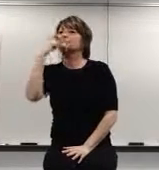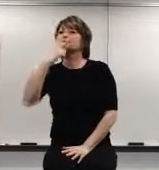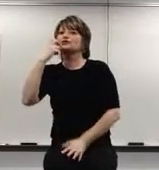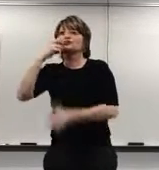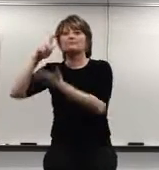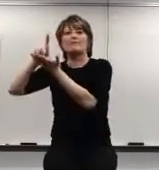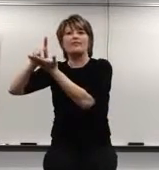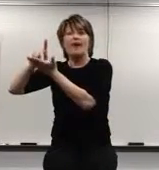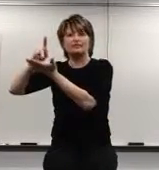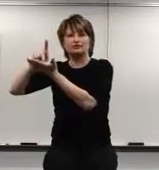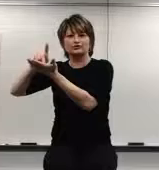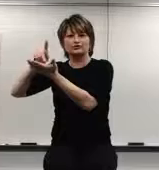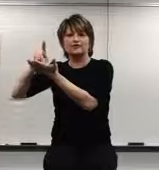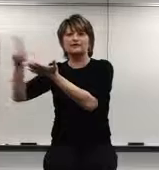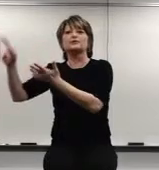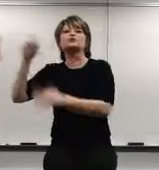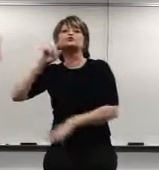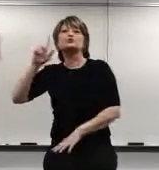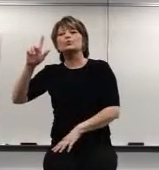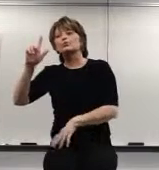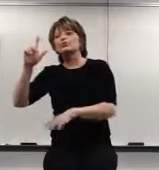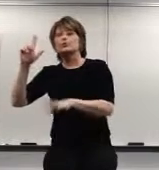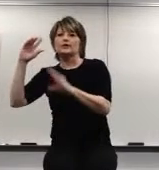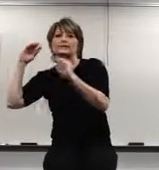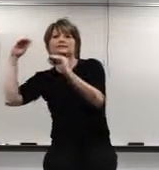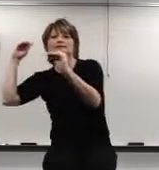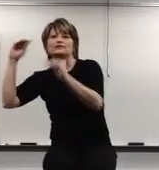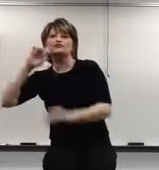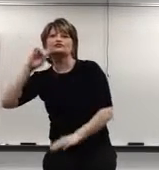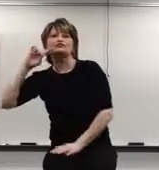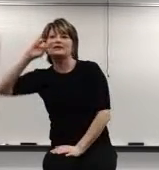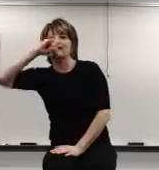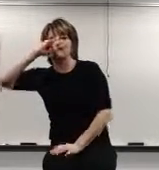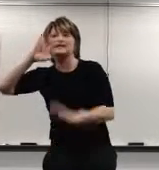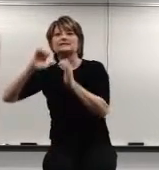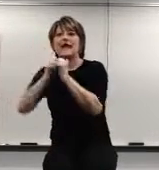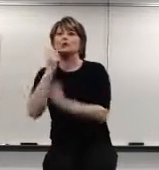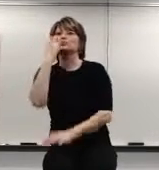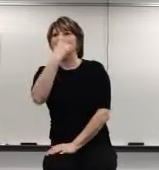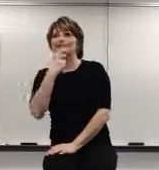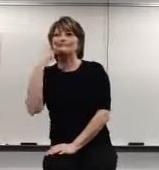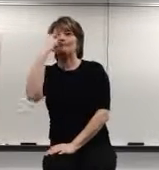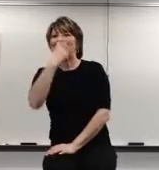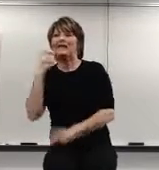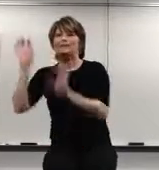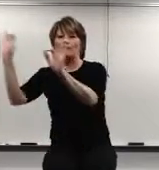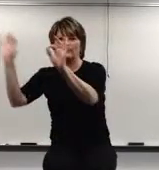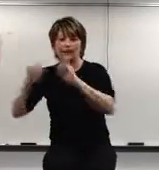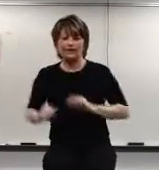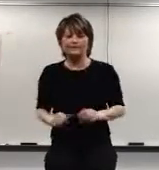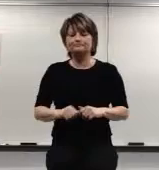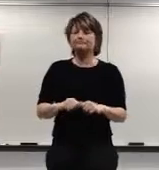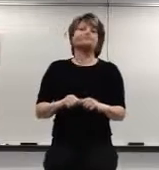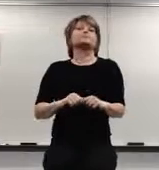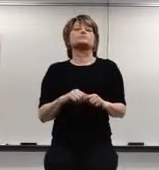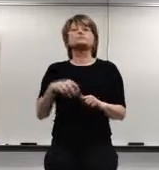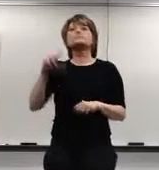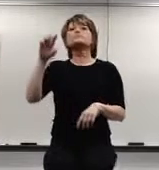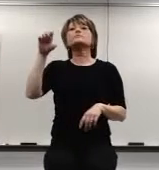He went to graduate school for speech pathology to teach deaf kids how to speak and how to be